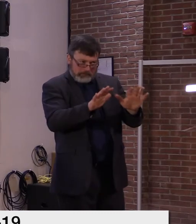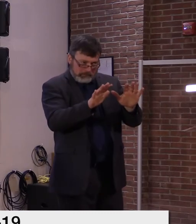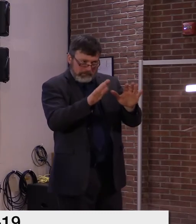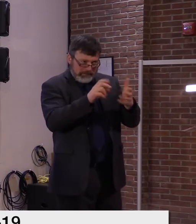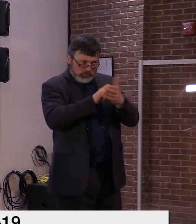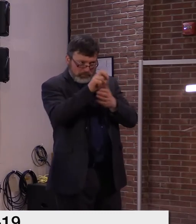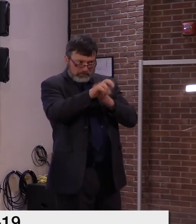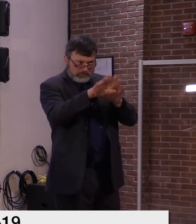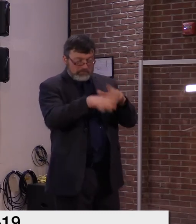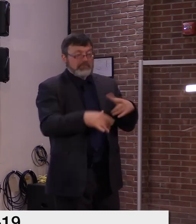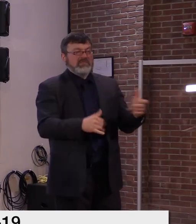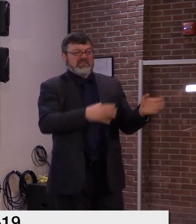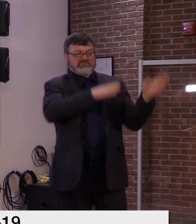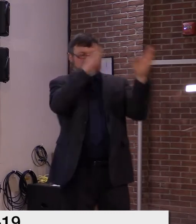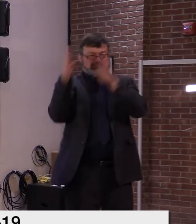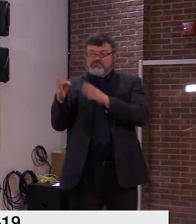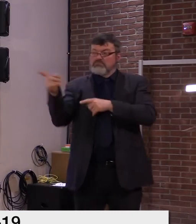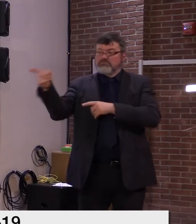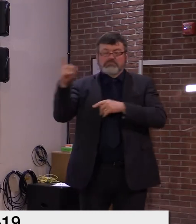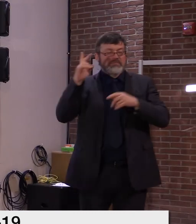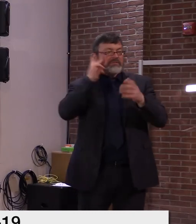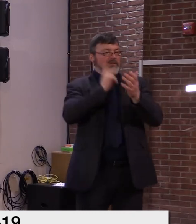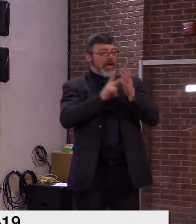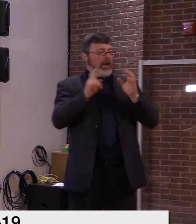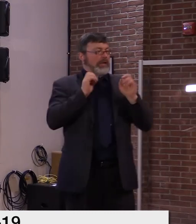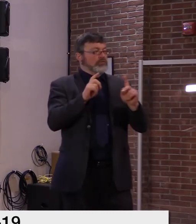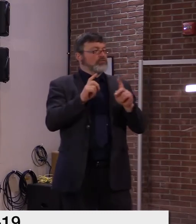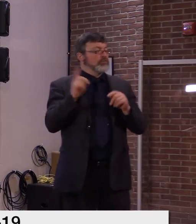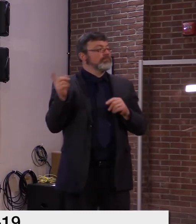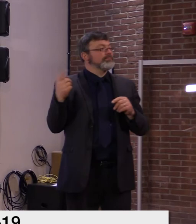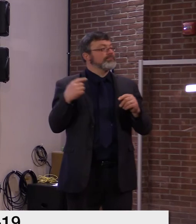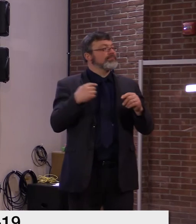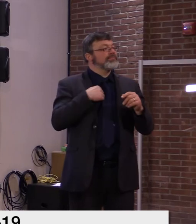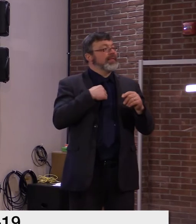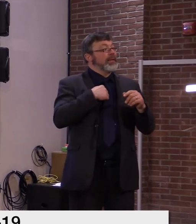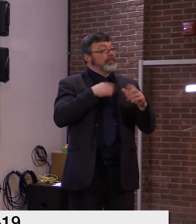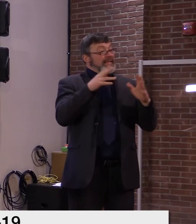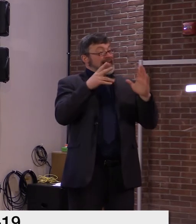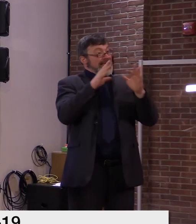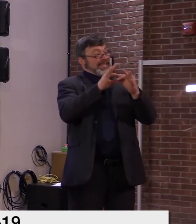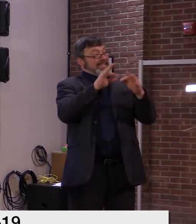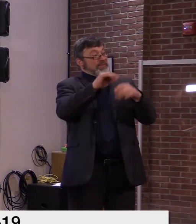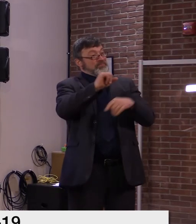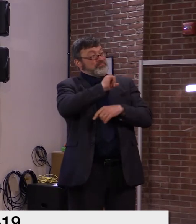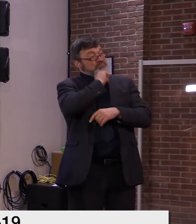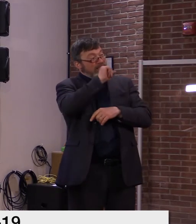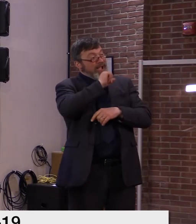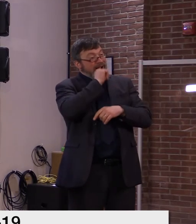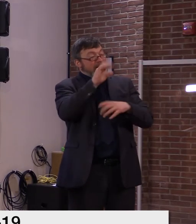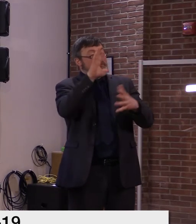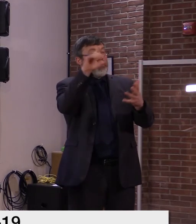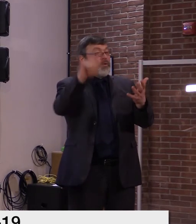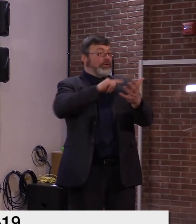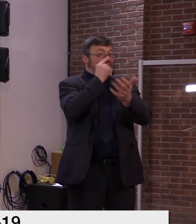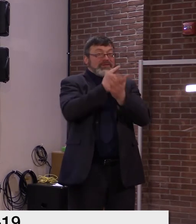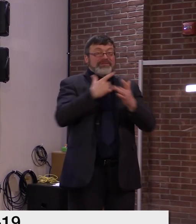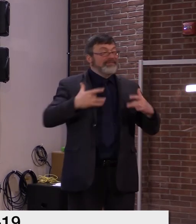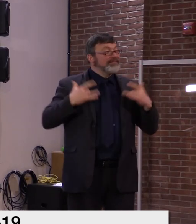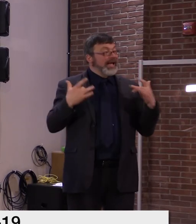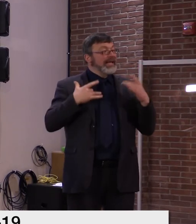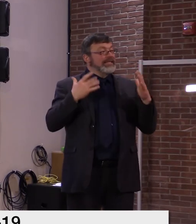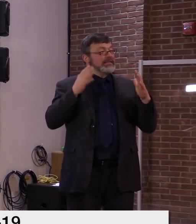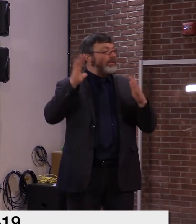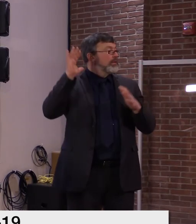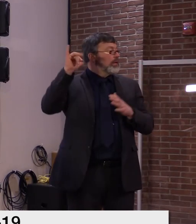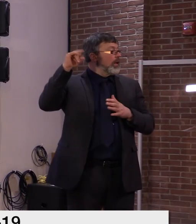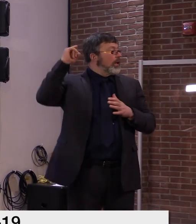Well, thanks. I was expressing my hope that we'll be able to do that. I've had several questions from superintendents and principals about end